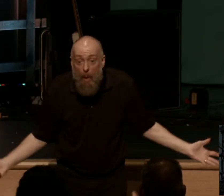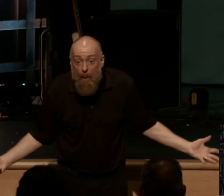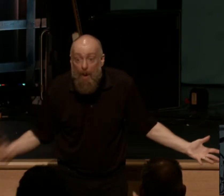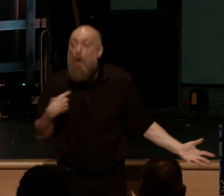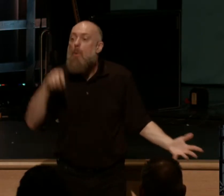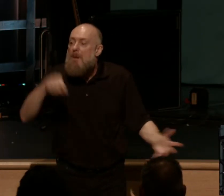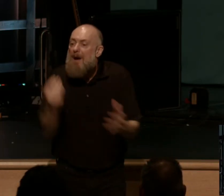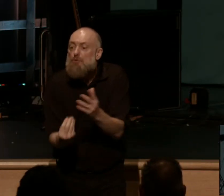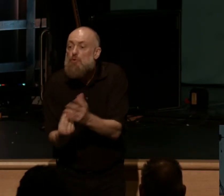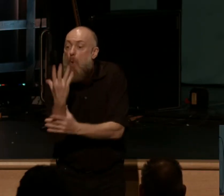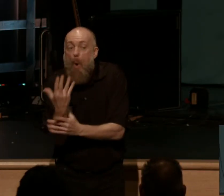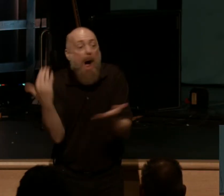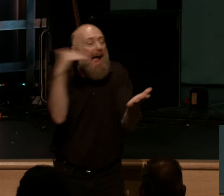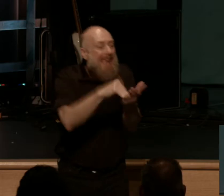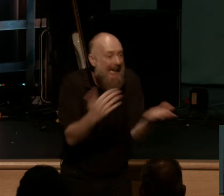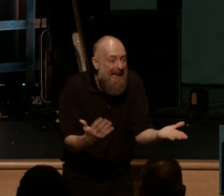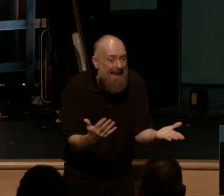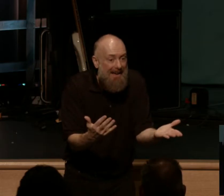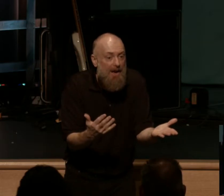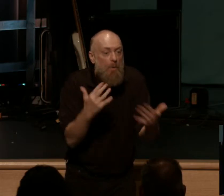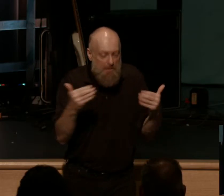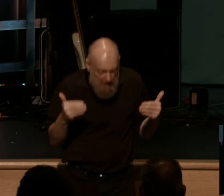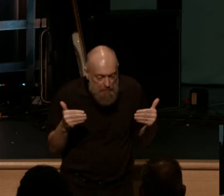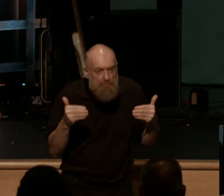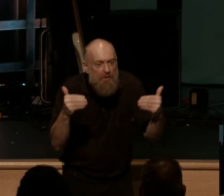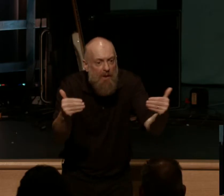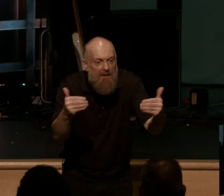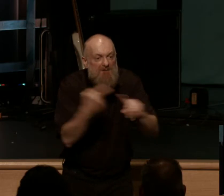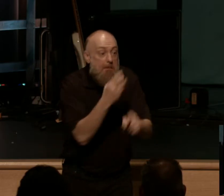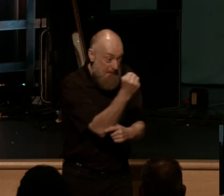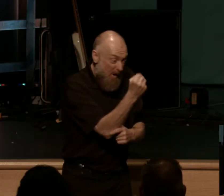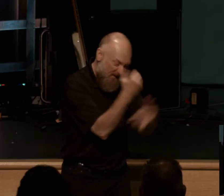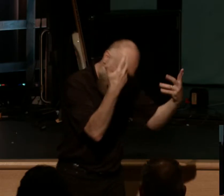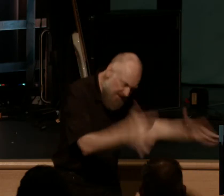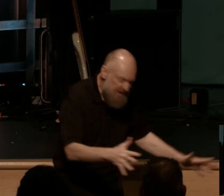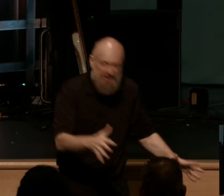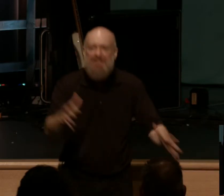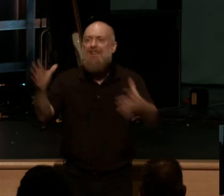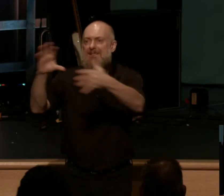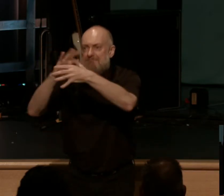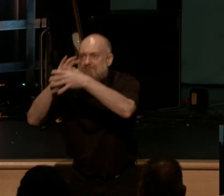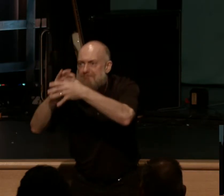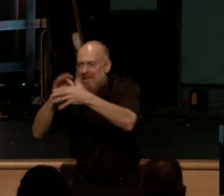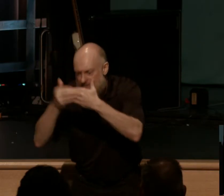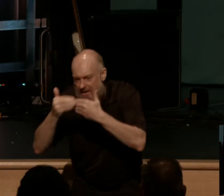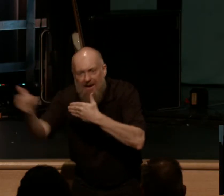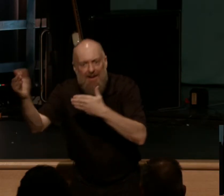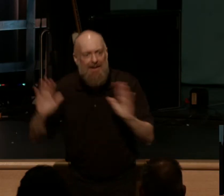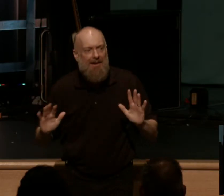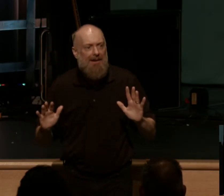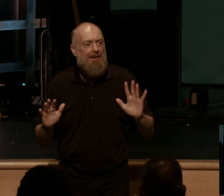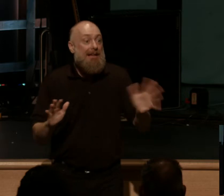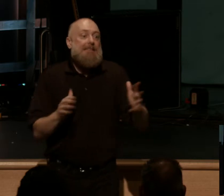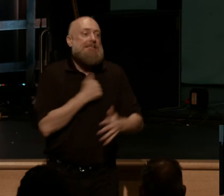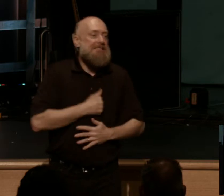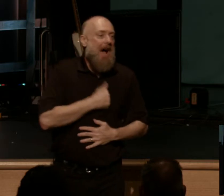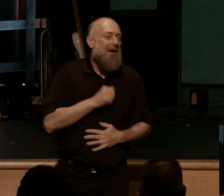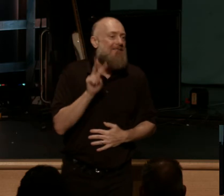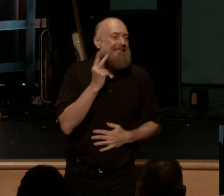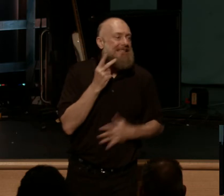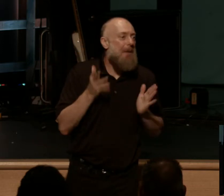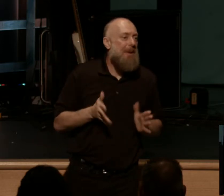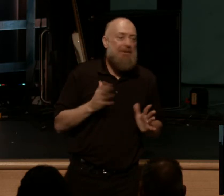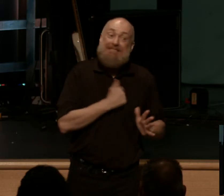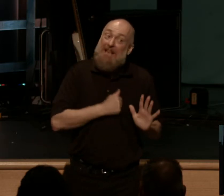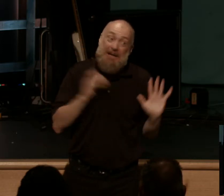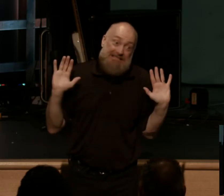must grow again and move on from milk and move on to the meat of God's word. No offense, vegetarians, okay? It's just